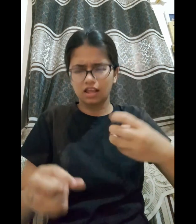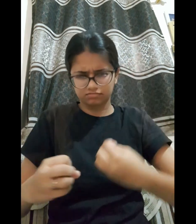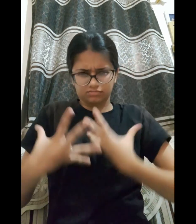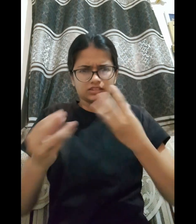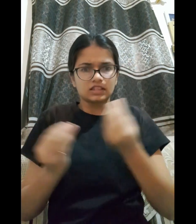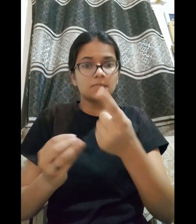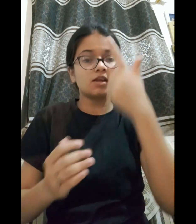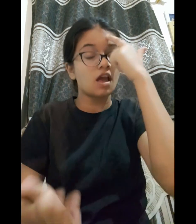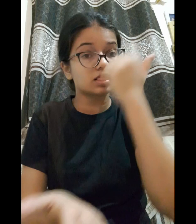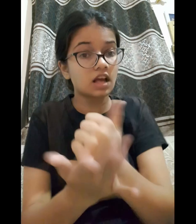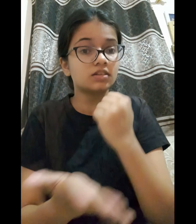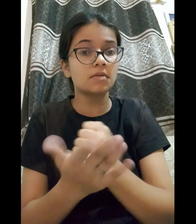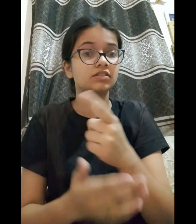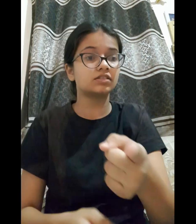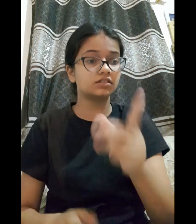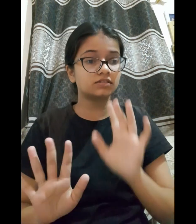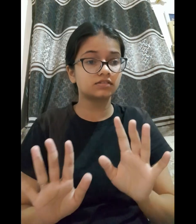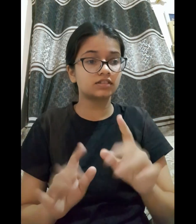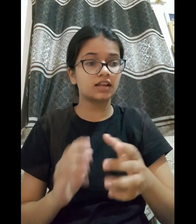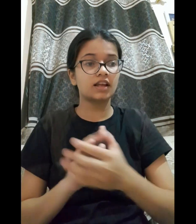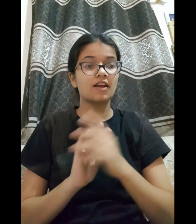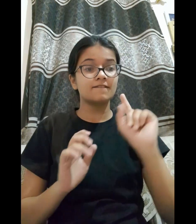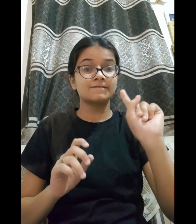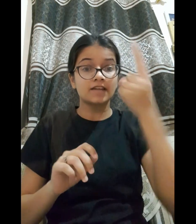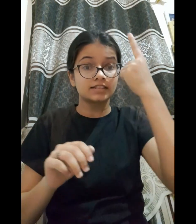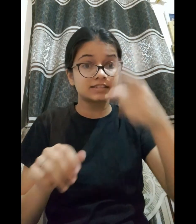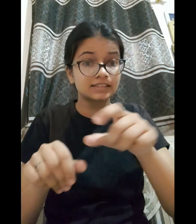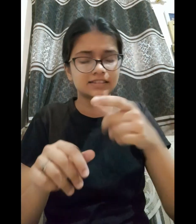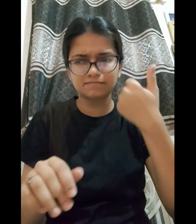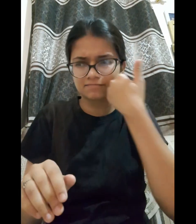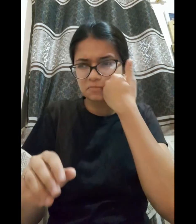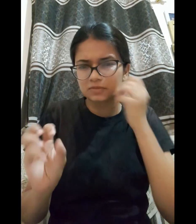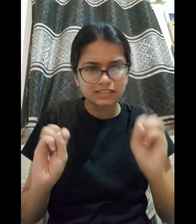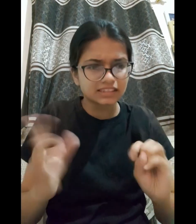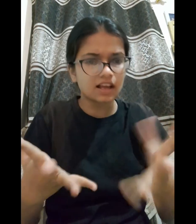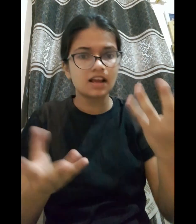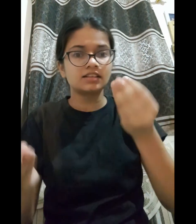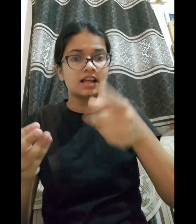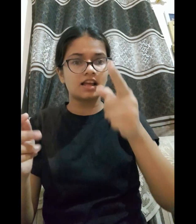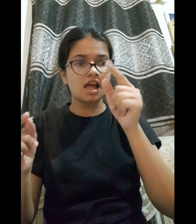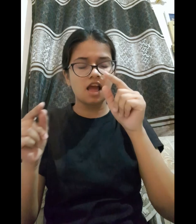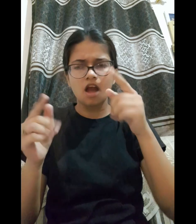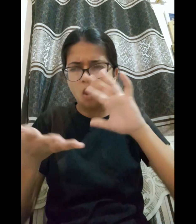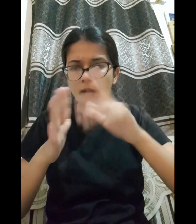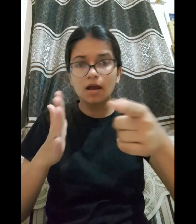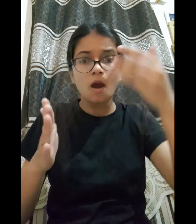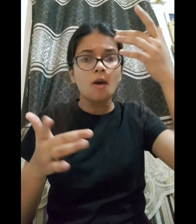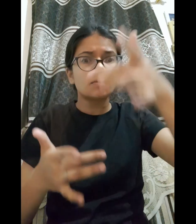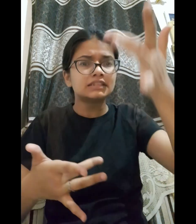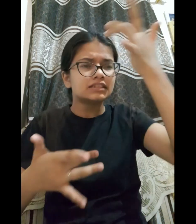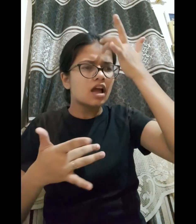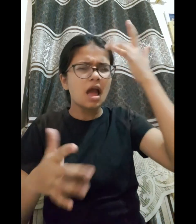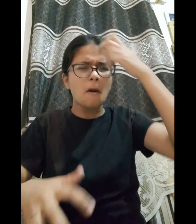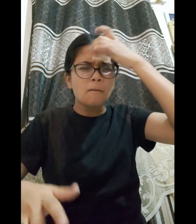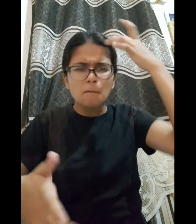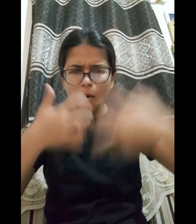A lot of people, when you ask them, what is your first symptom? They will usually remark what troubled them the most. It